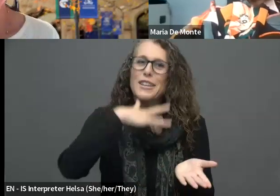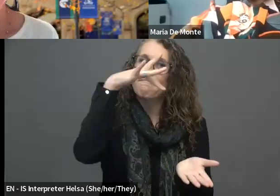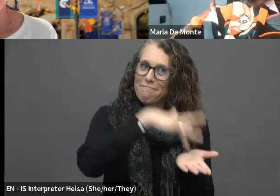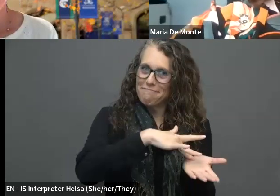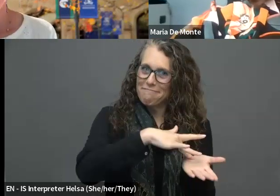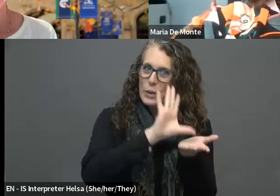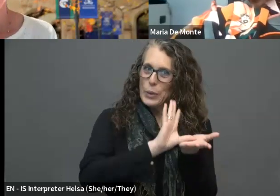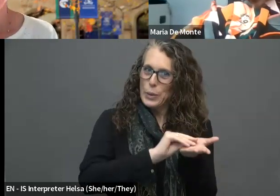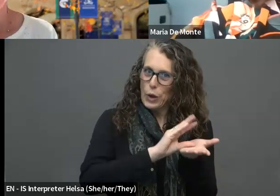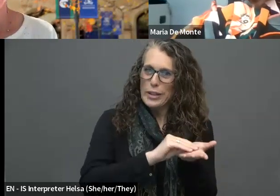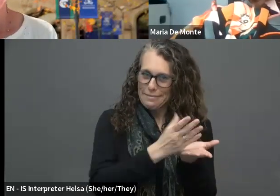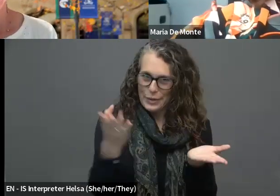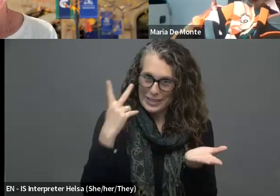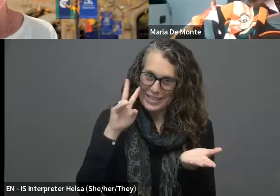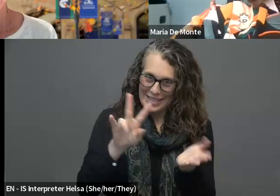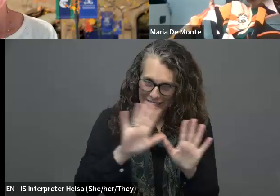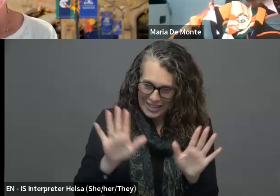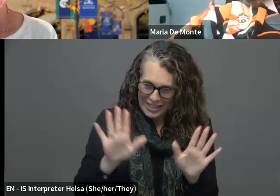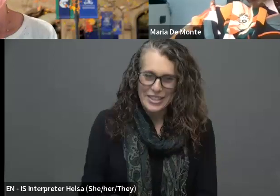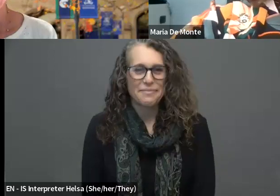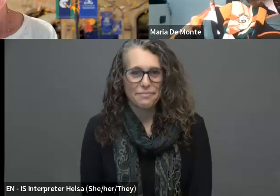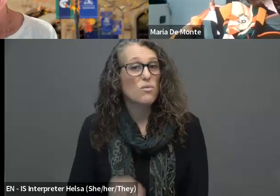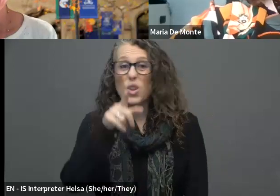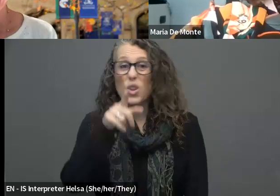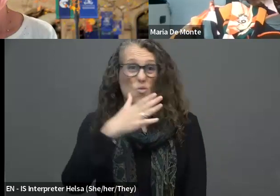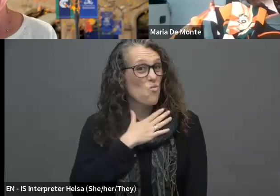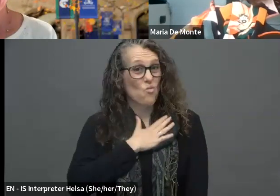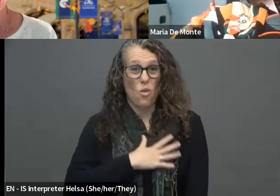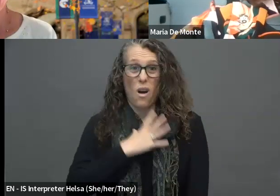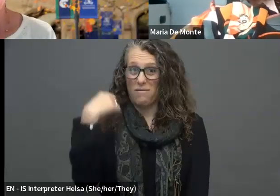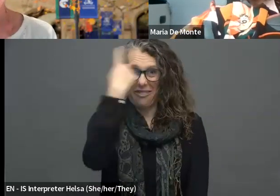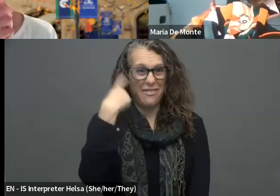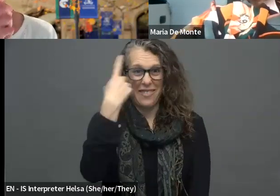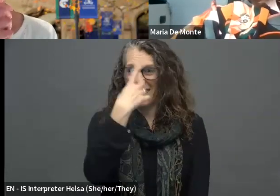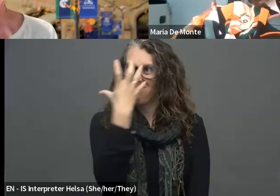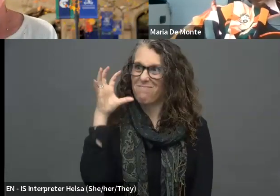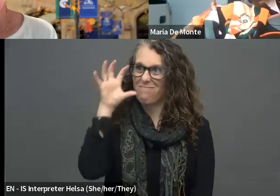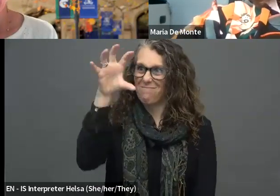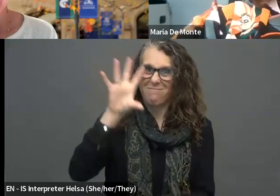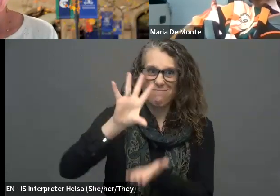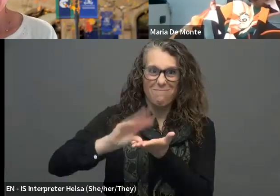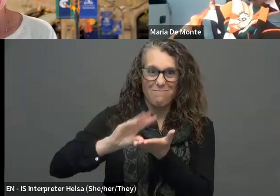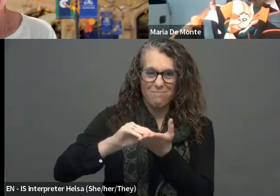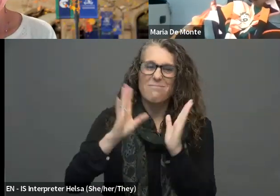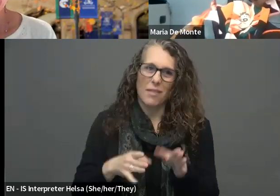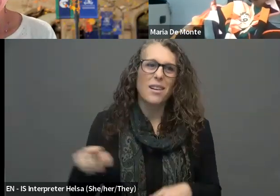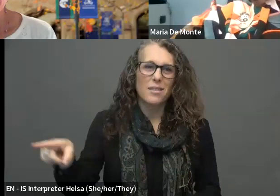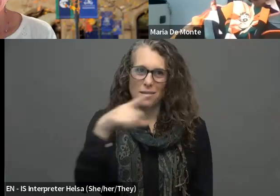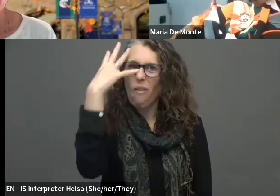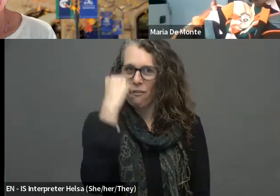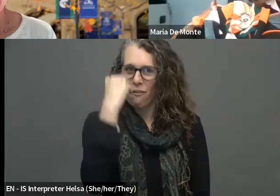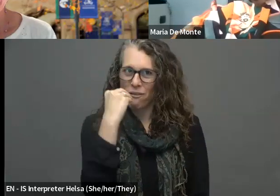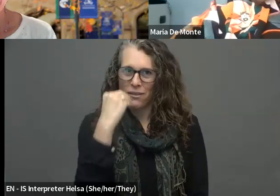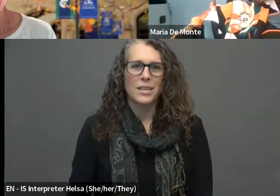seen. So if you don't want to be recorded, if you don't want your face to be recorded, just turn off your video.